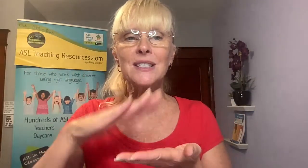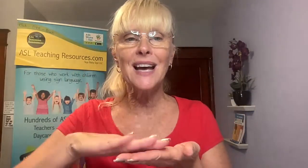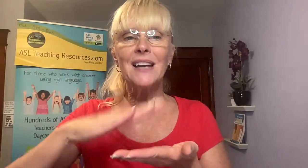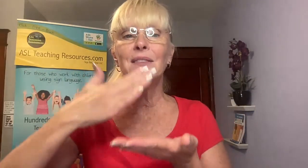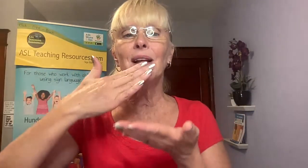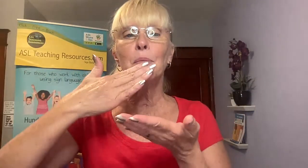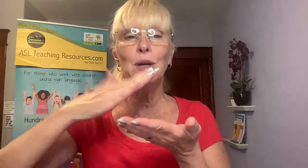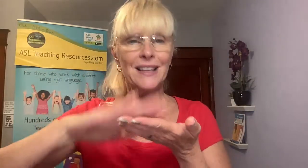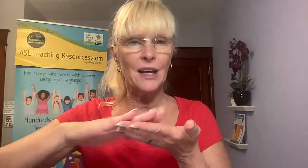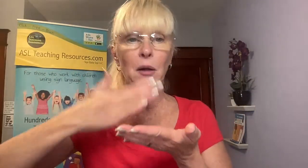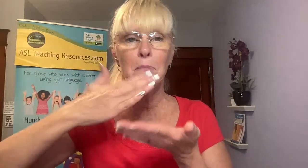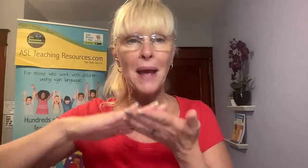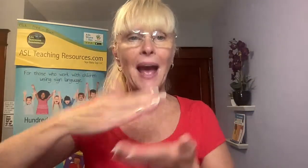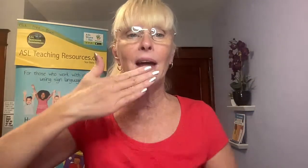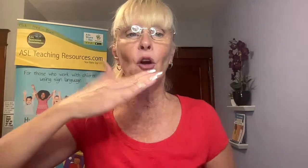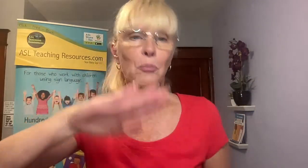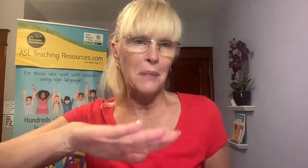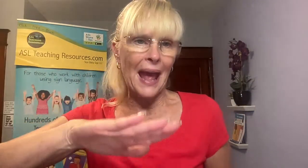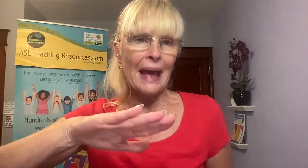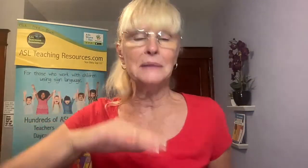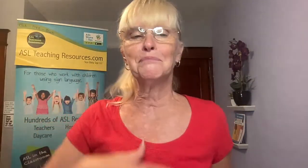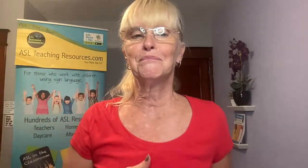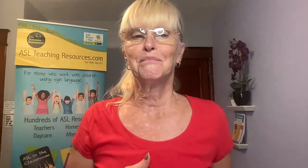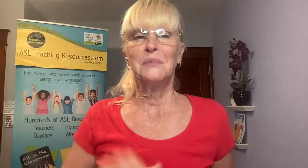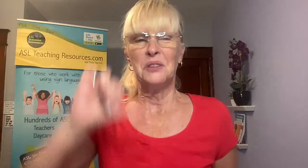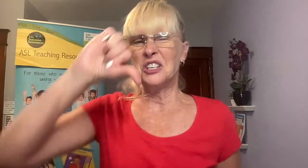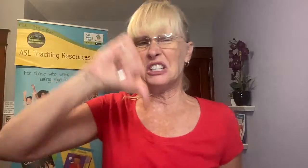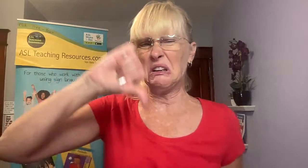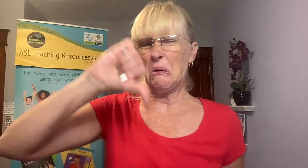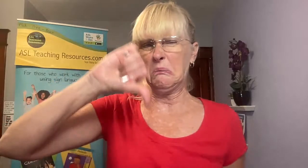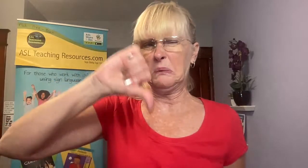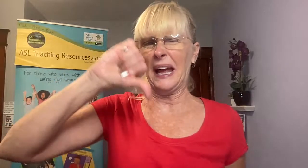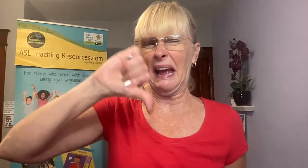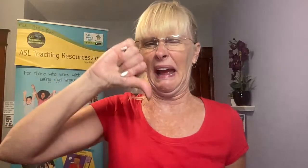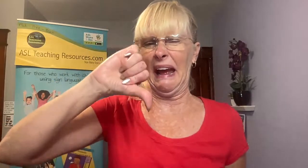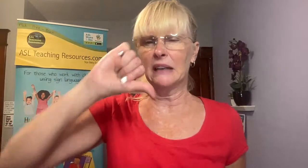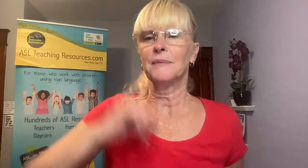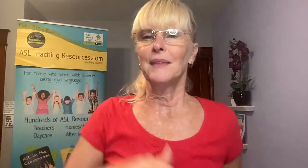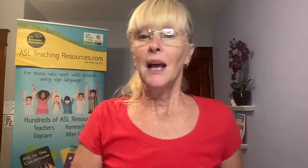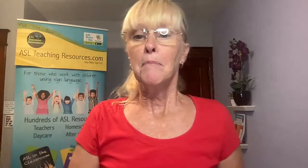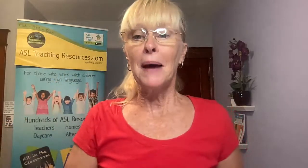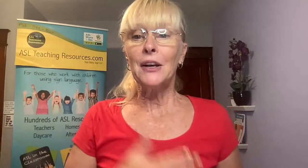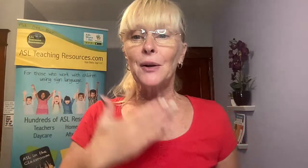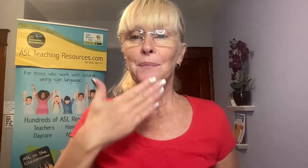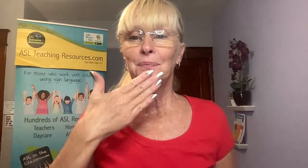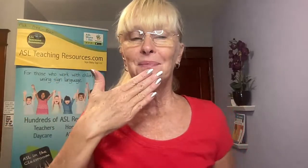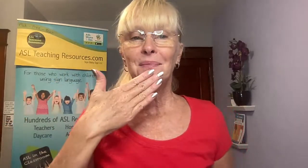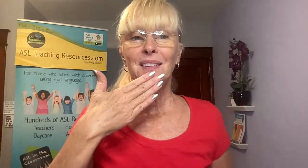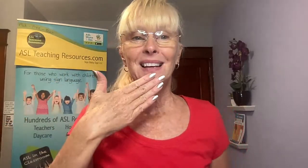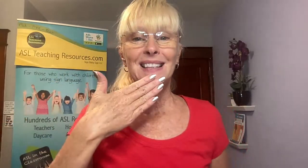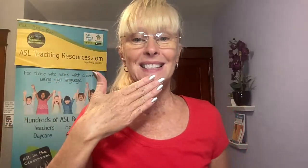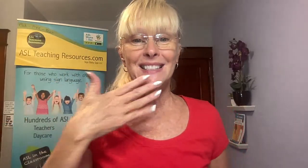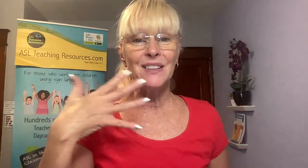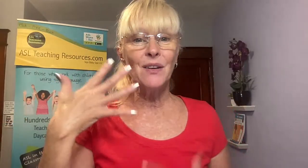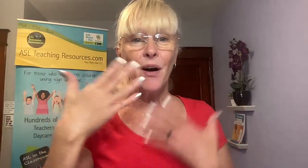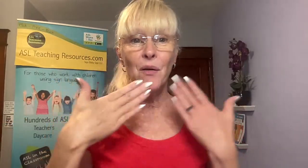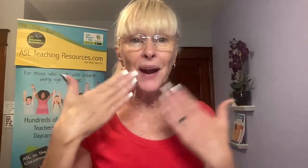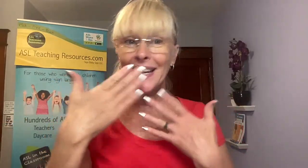kind of like put it there. Bad or bad. You could go bad. Better. Still all right here